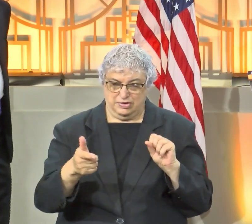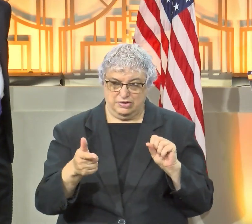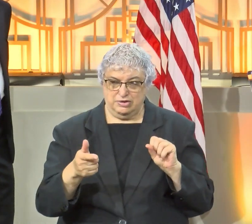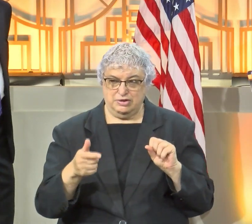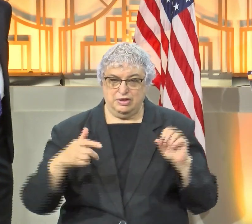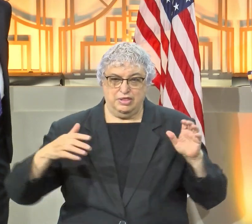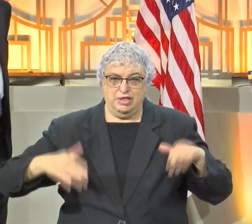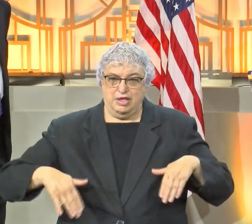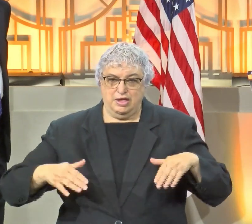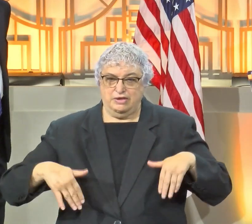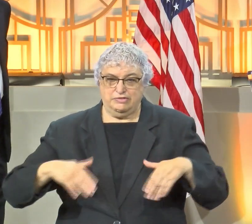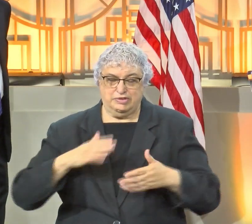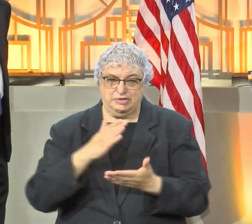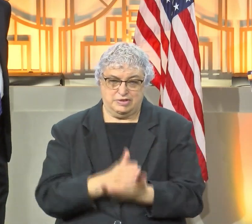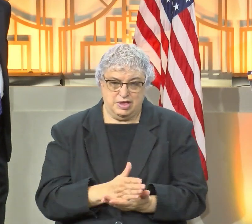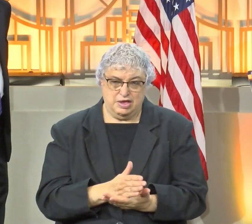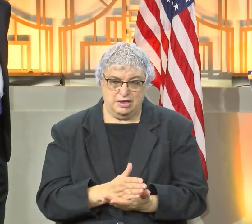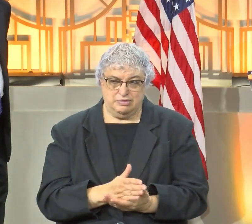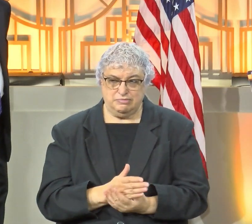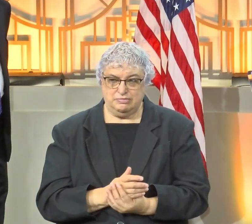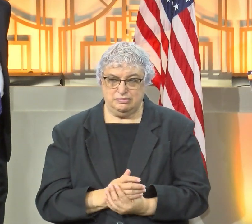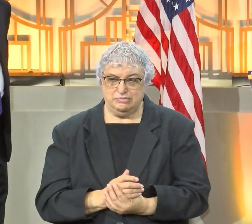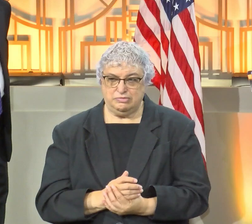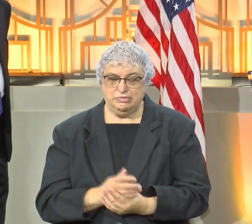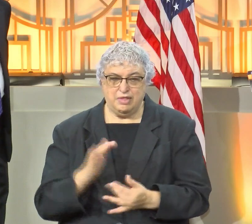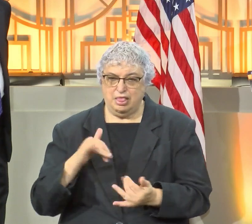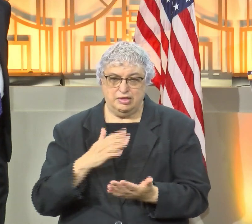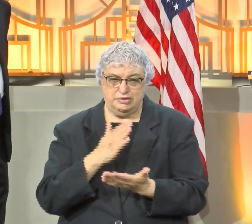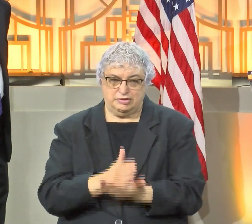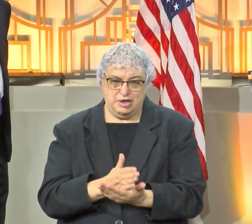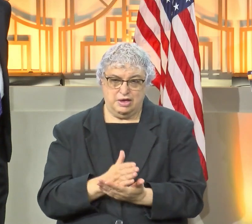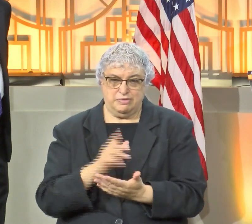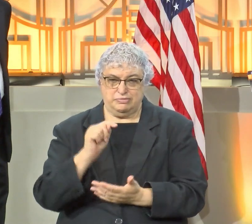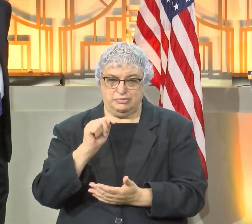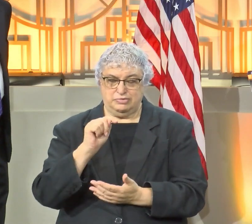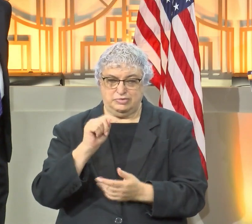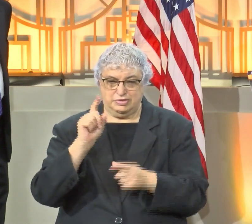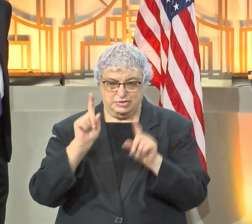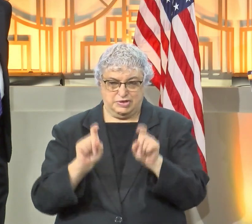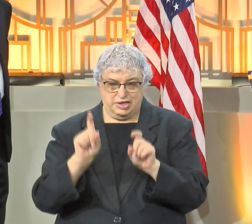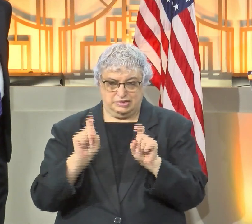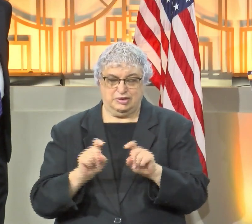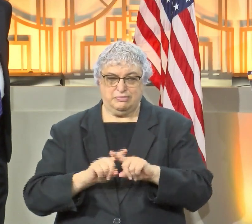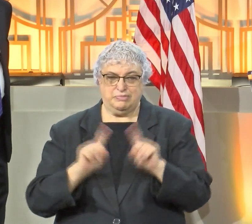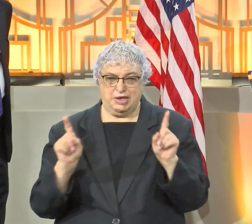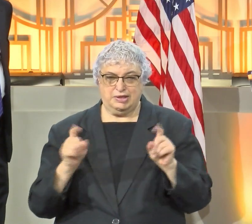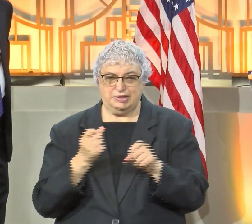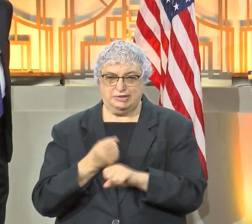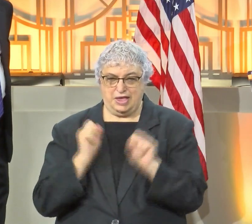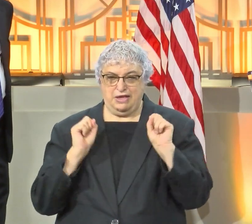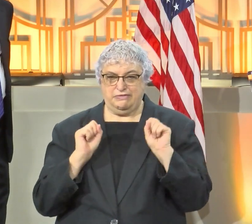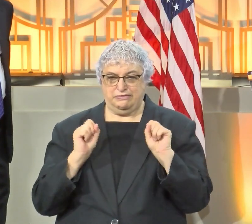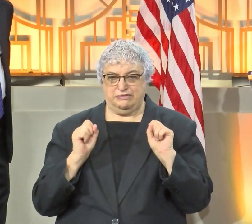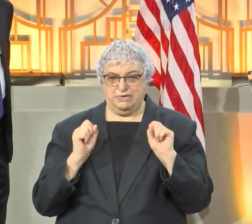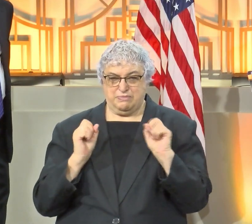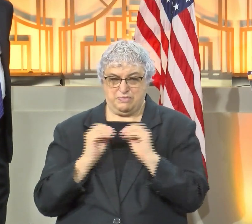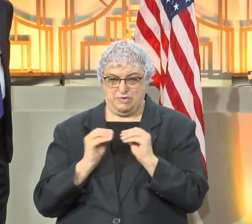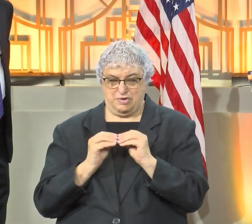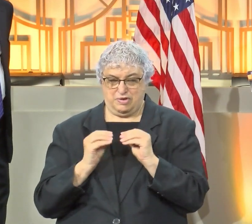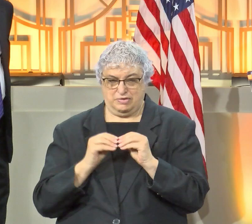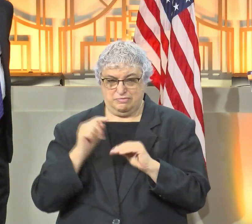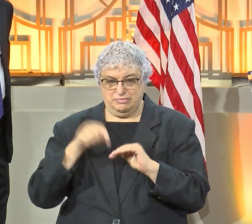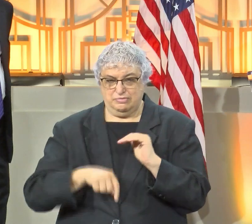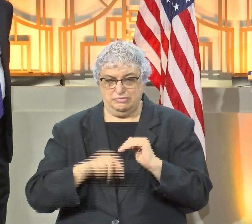think they haven't had to stop this trial, like a couple of others had to be stopped. They have not had to stop this trial. So that's good news, but the safety part absolutely needs to be done. And